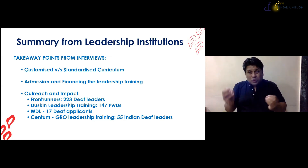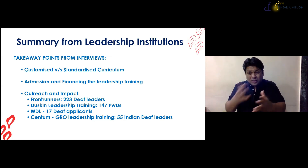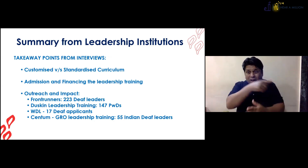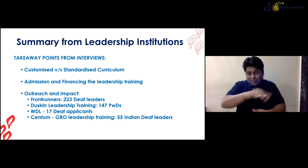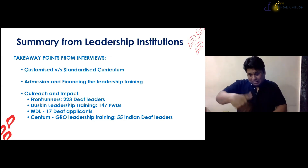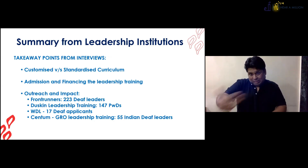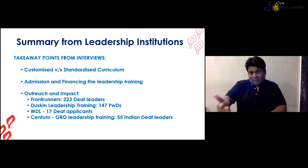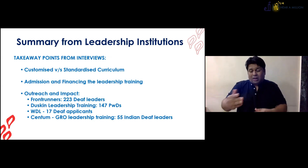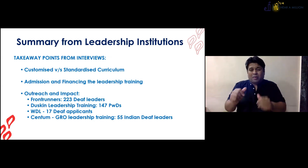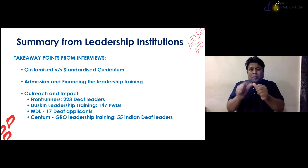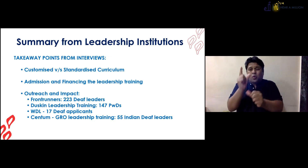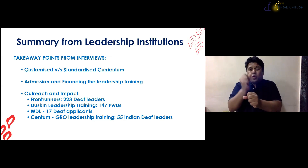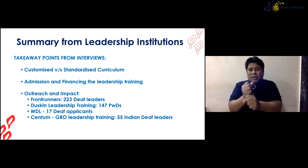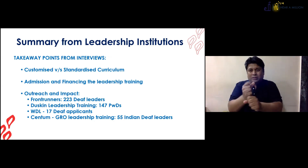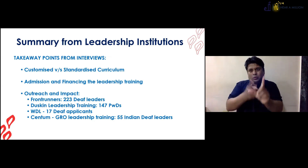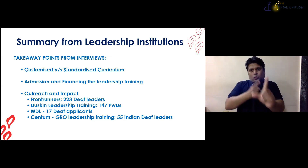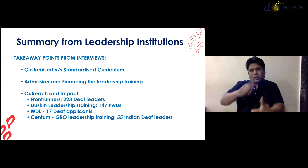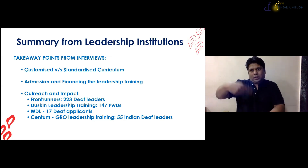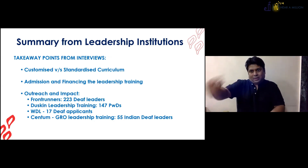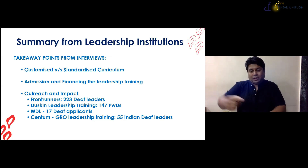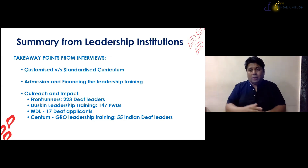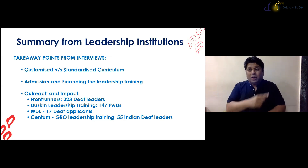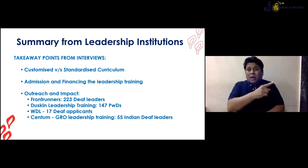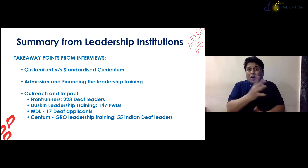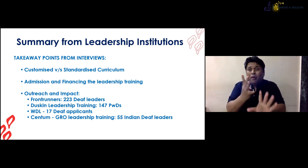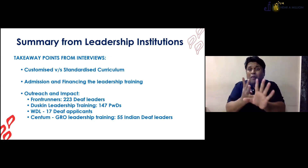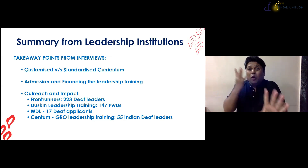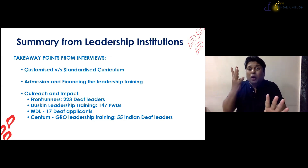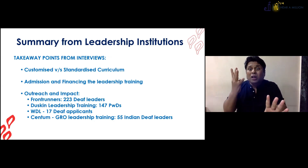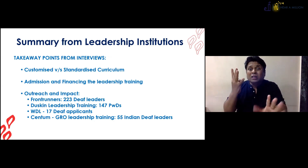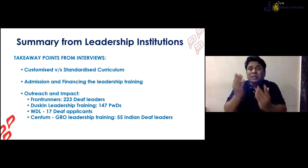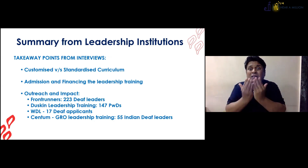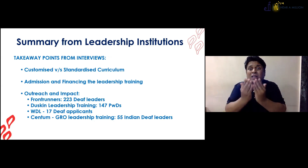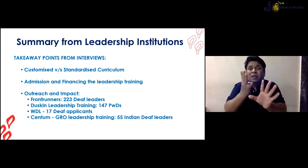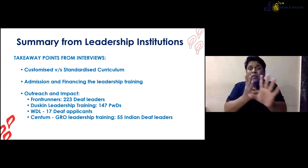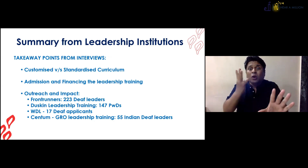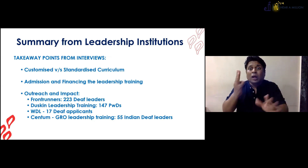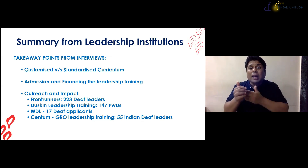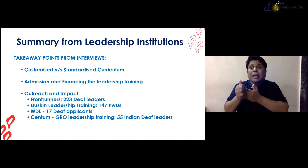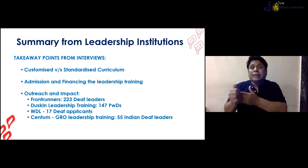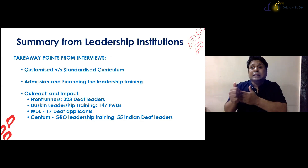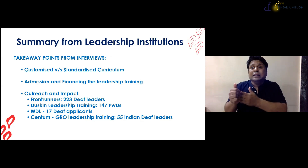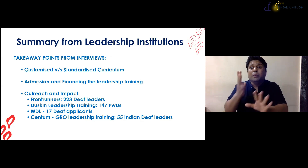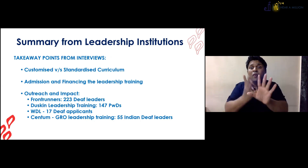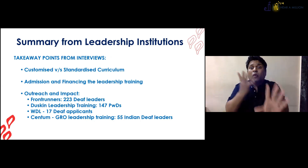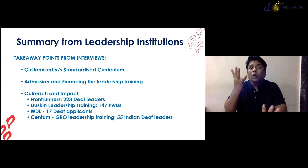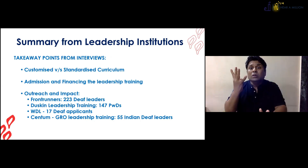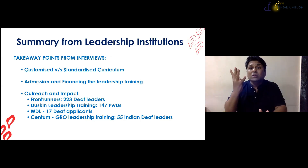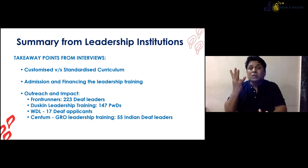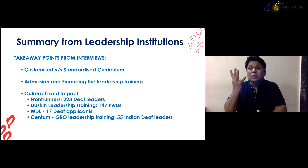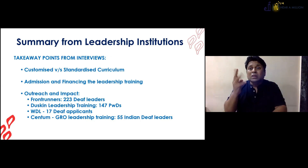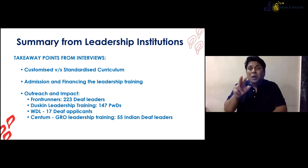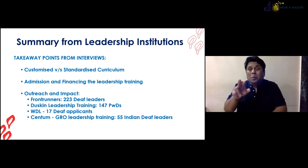2022 is what they're planning to start that particular course in August next year. So it's a 4 year study.